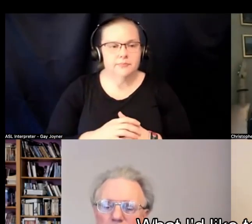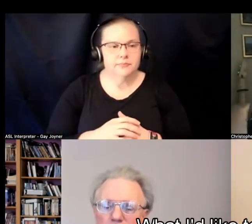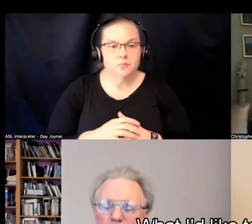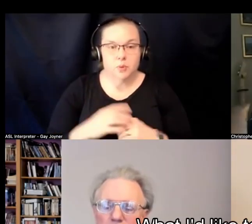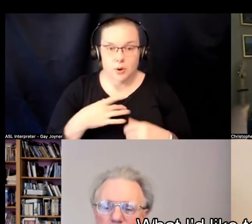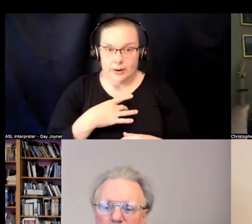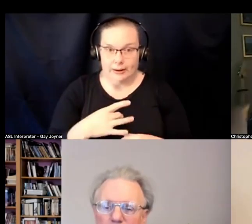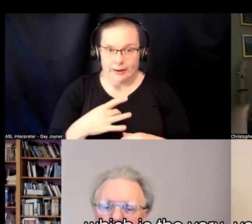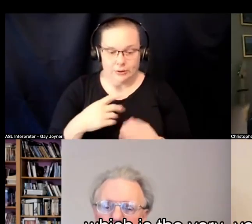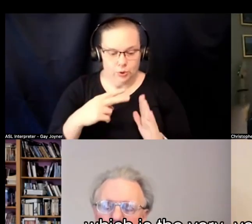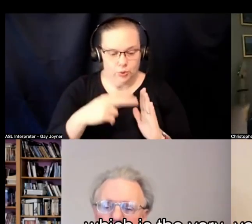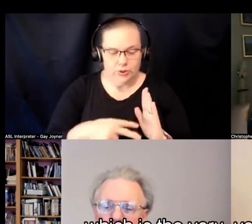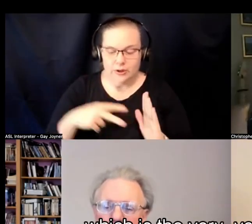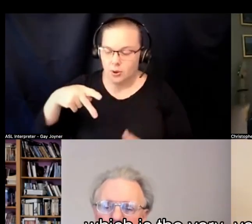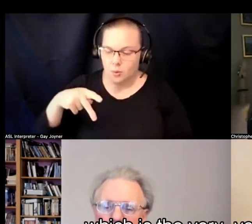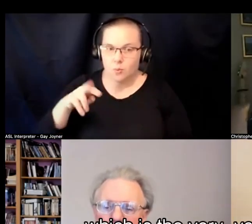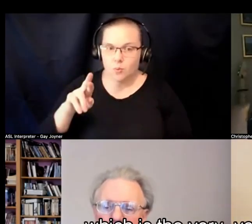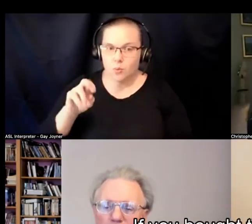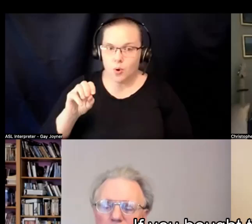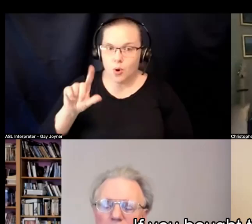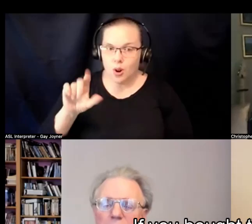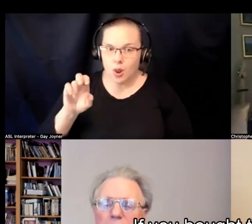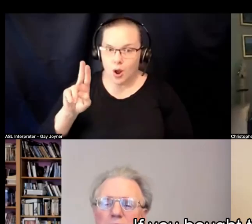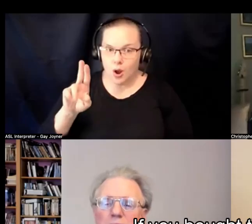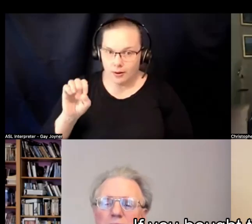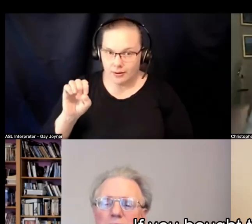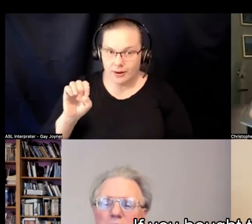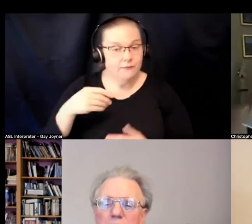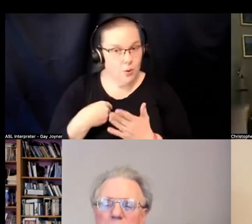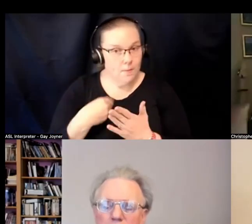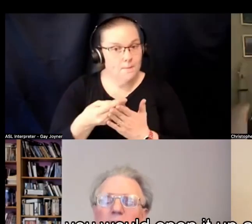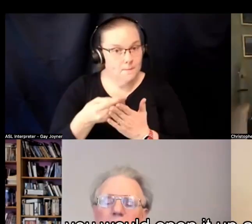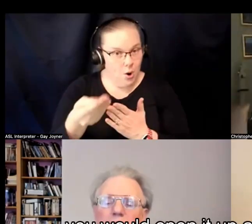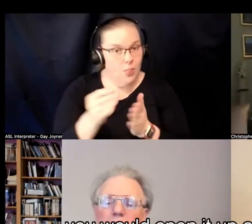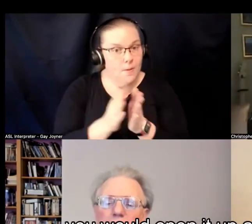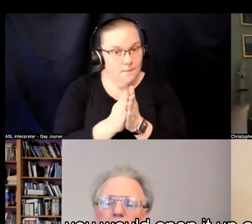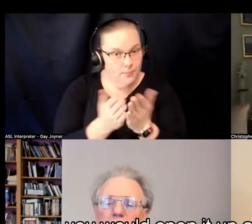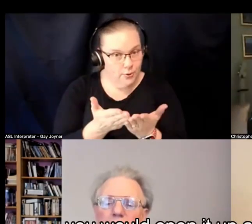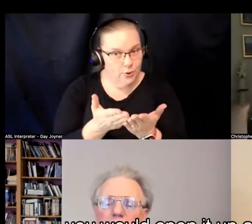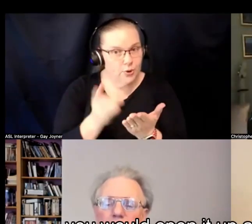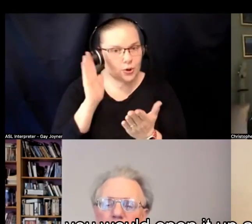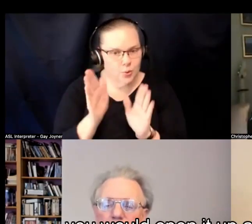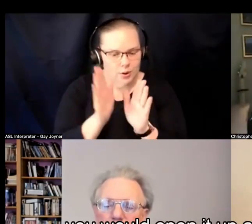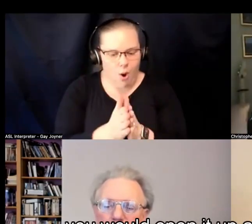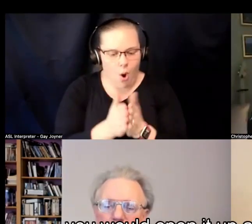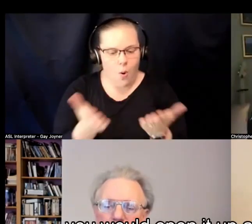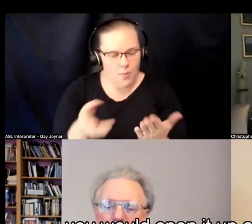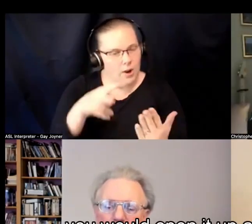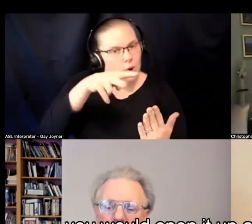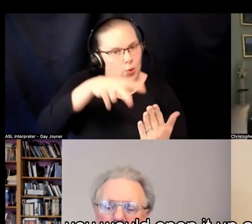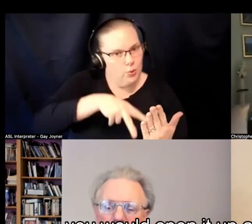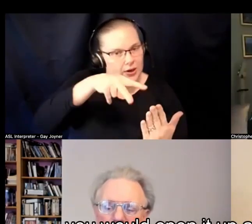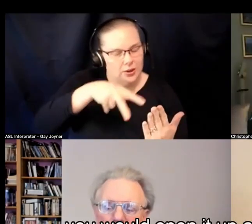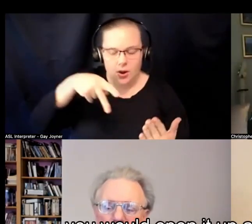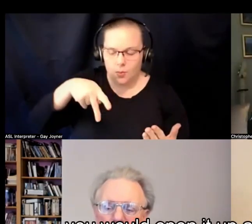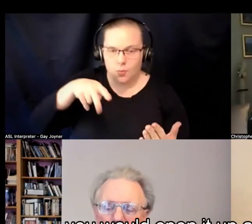the prologue, which is the very, very beginning of the book. If you bought the book, The Confidant, you would open it up and read